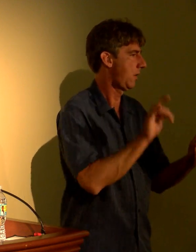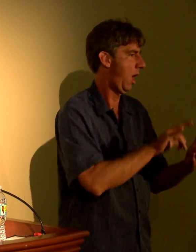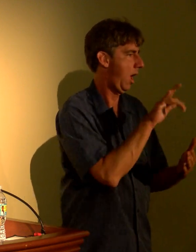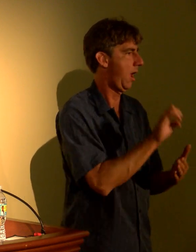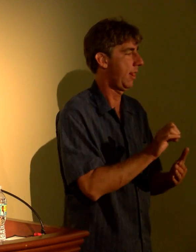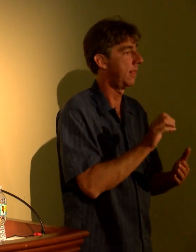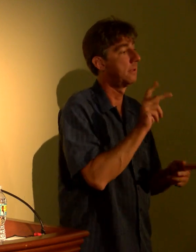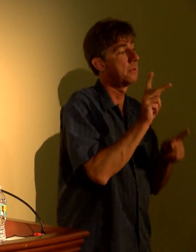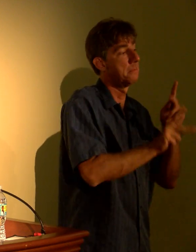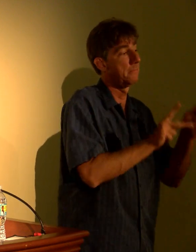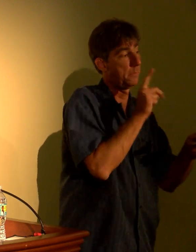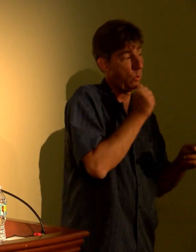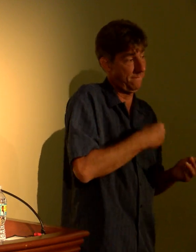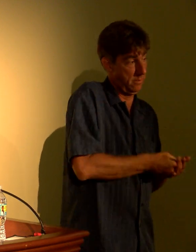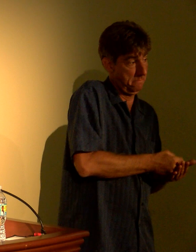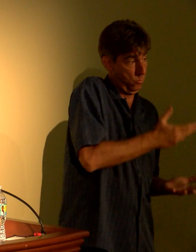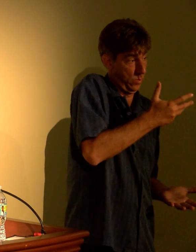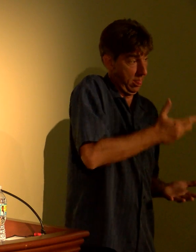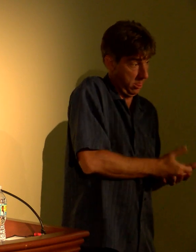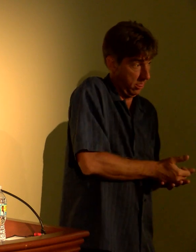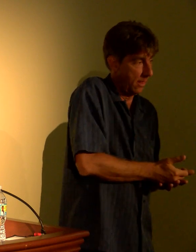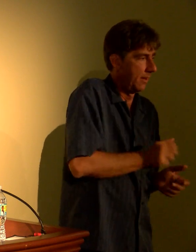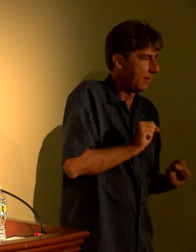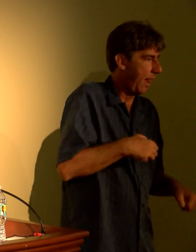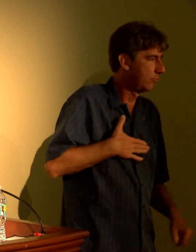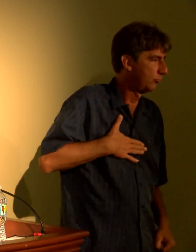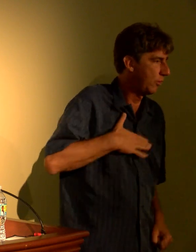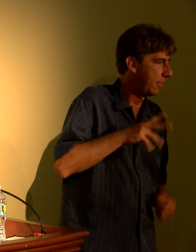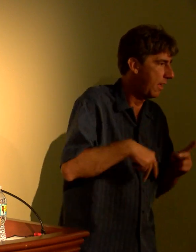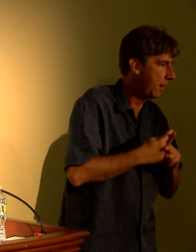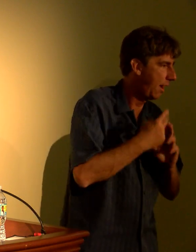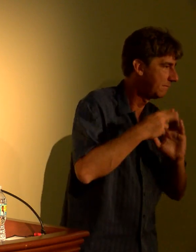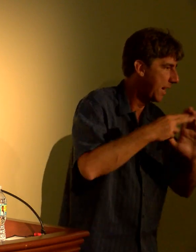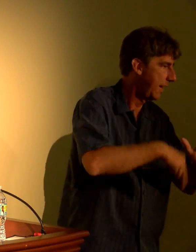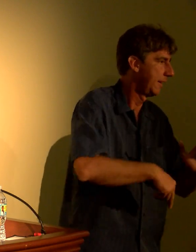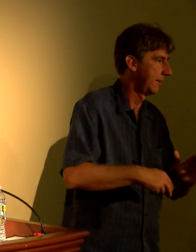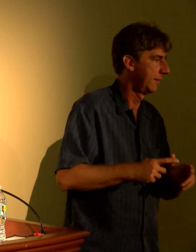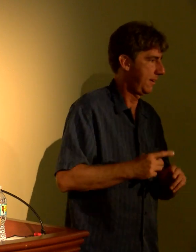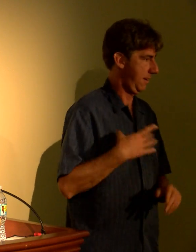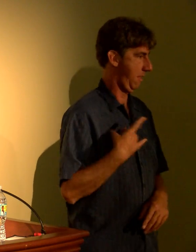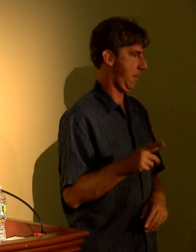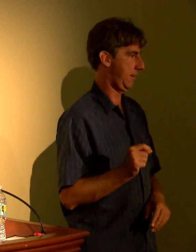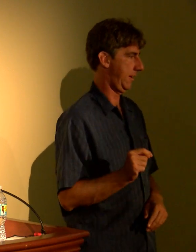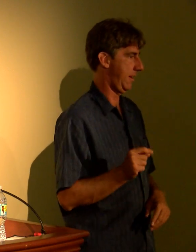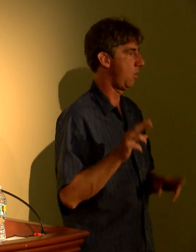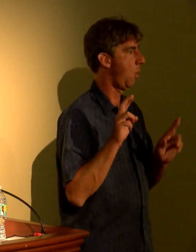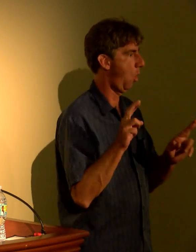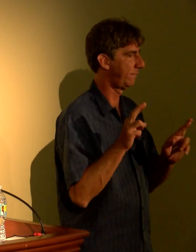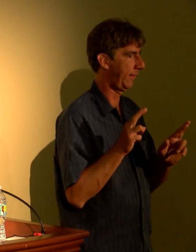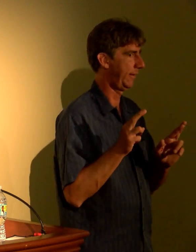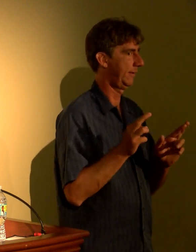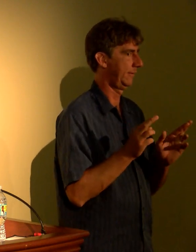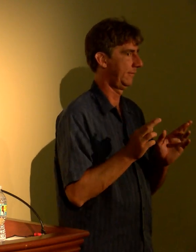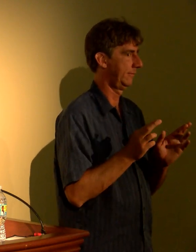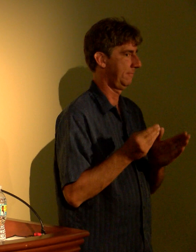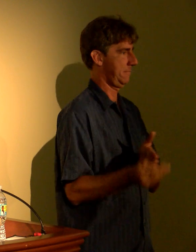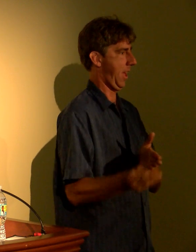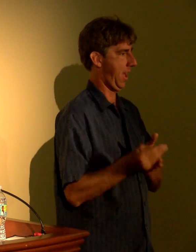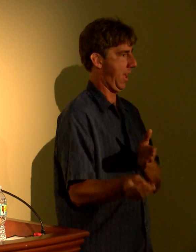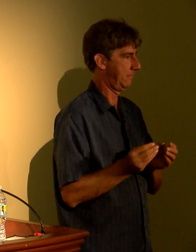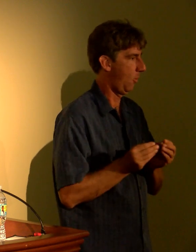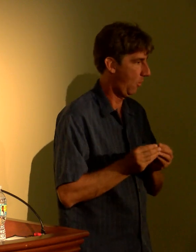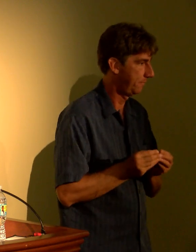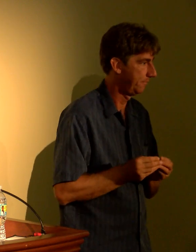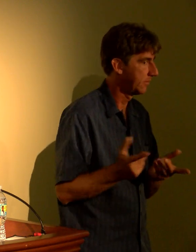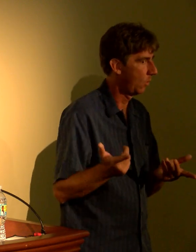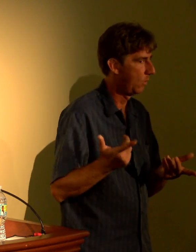of means can appreciate and like and hopefully patronize. And so he showed